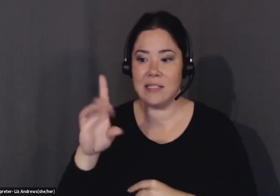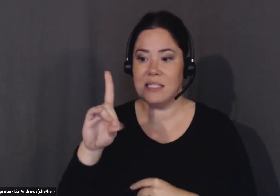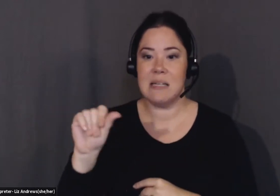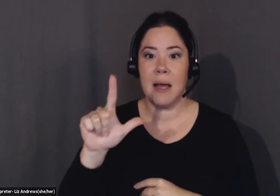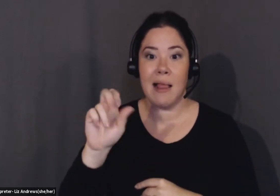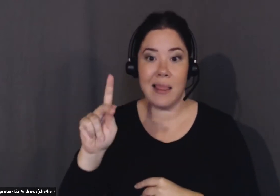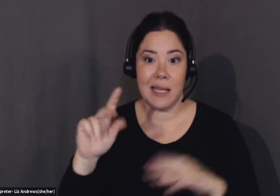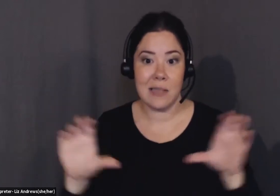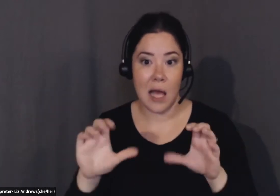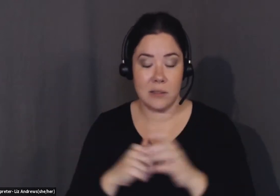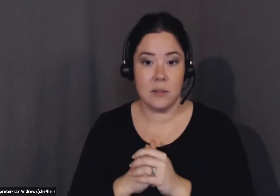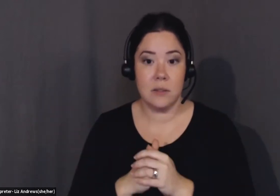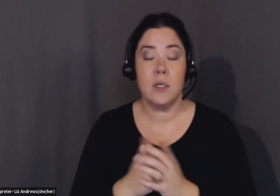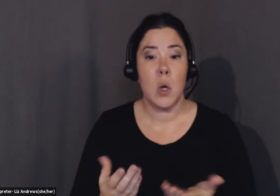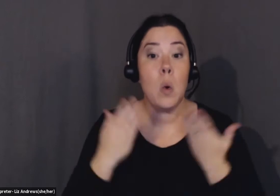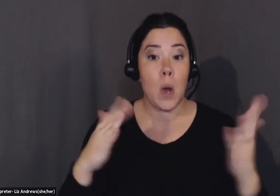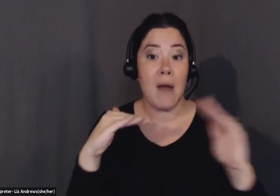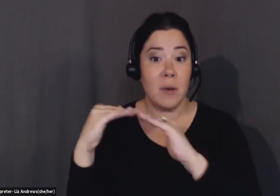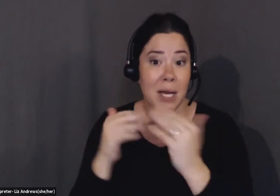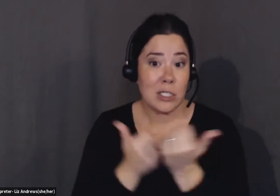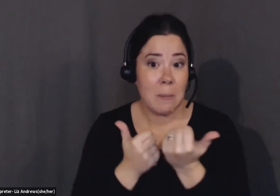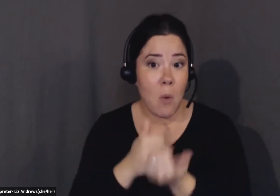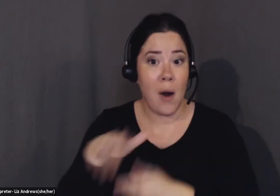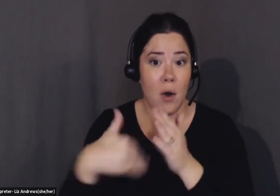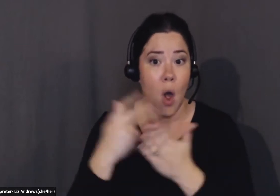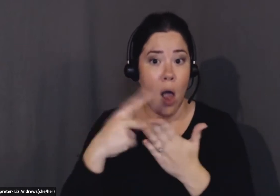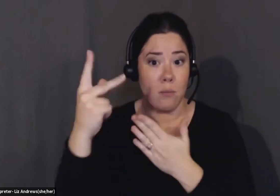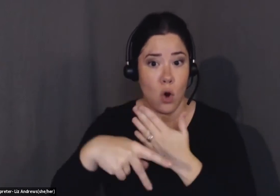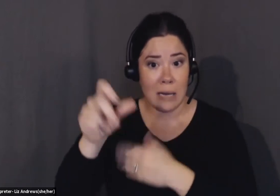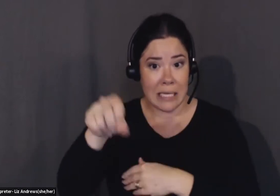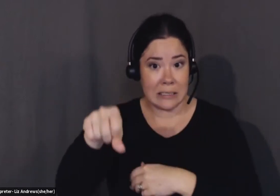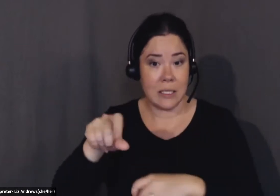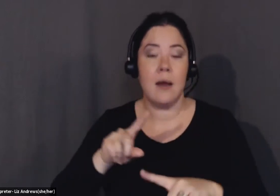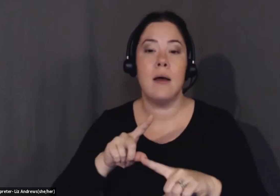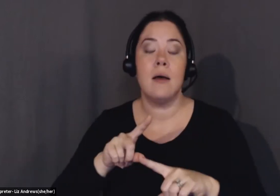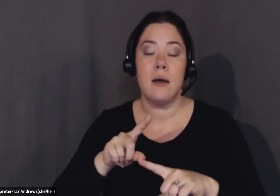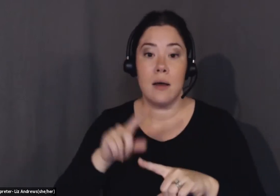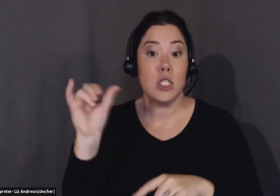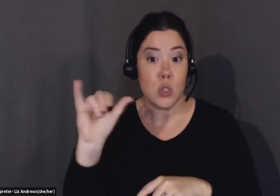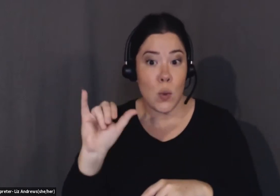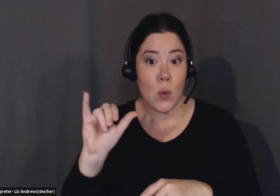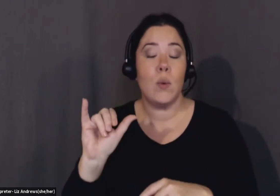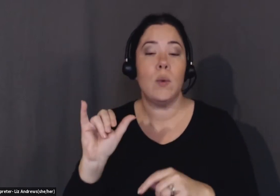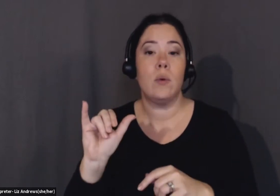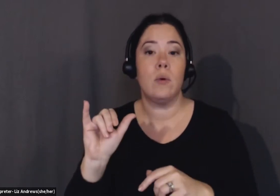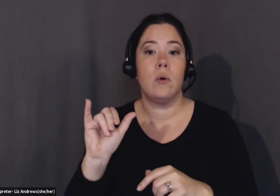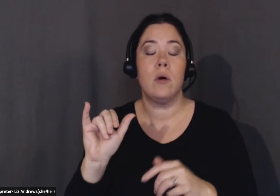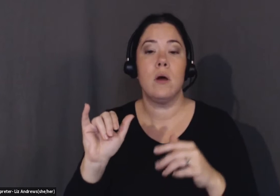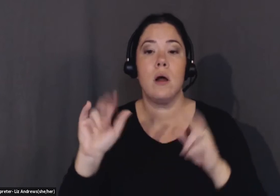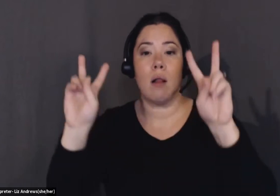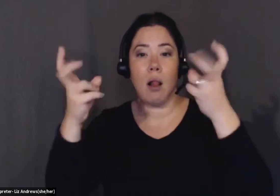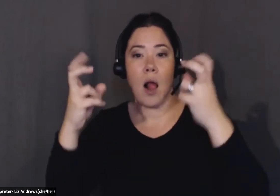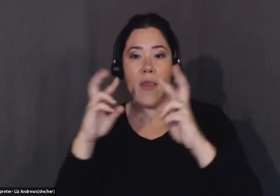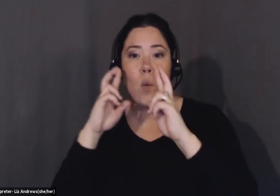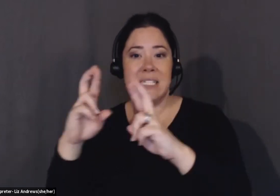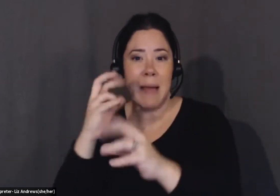offer peer support in all of our programs, but something we haven't mentioned is the Respect Institute is